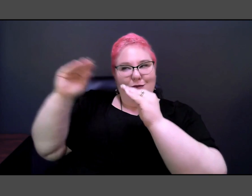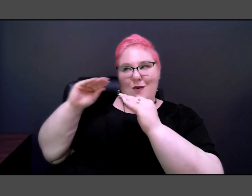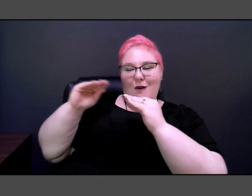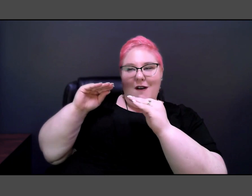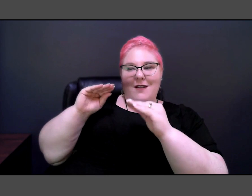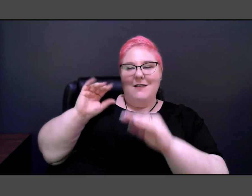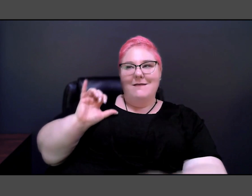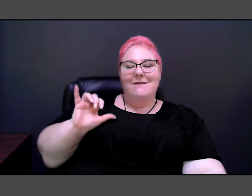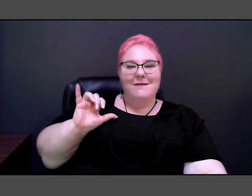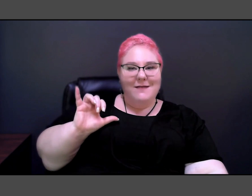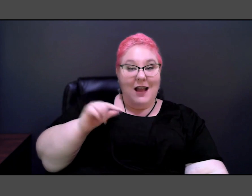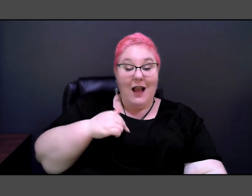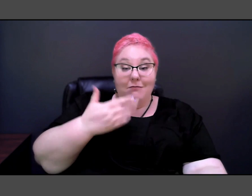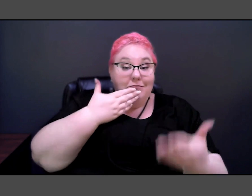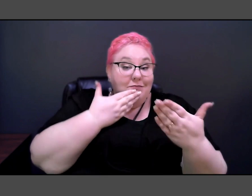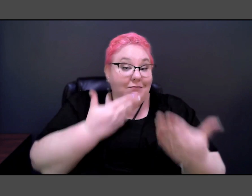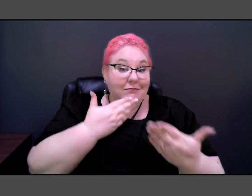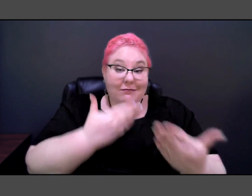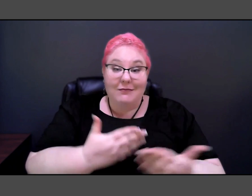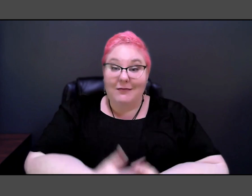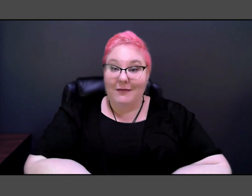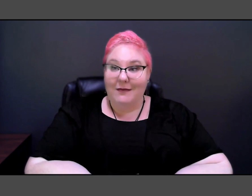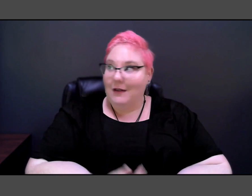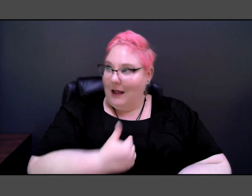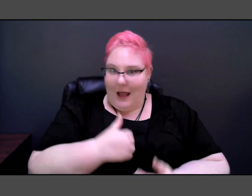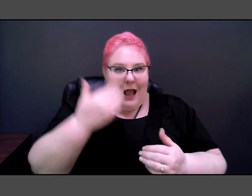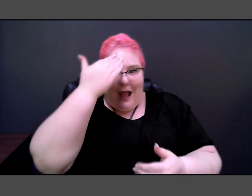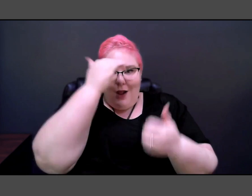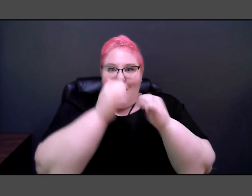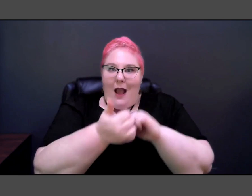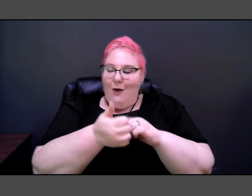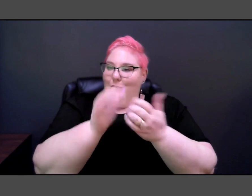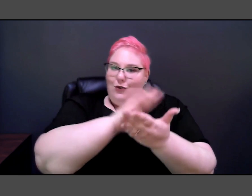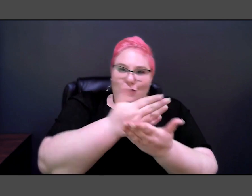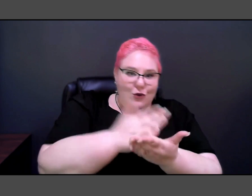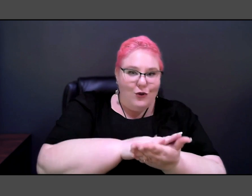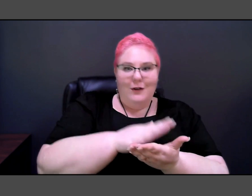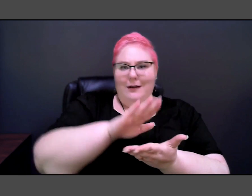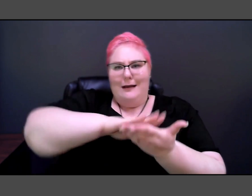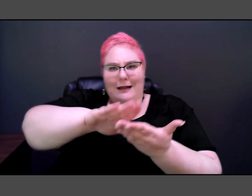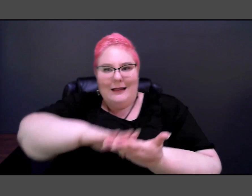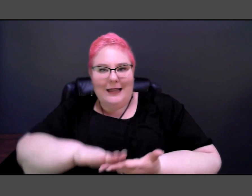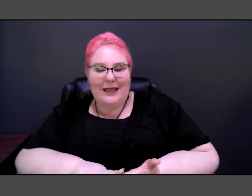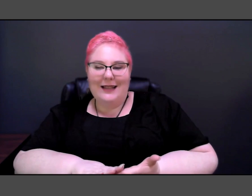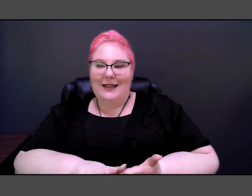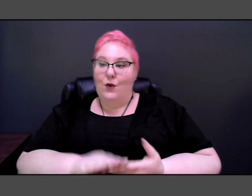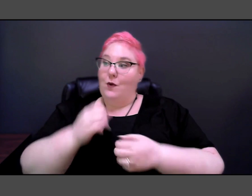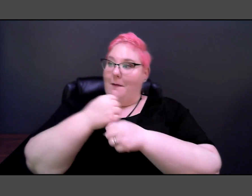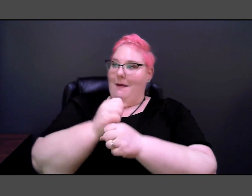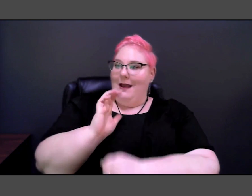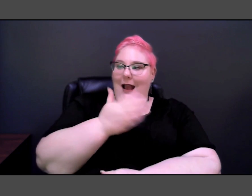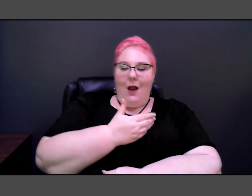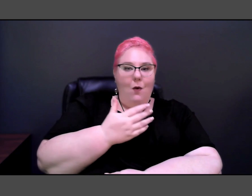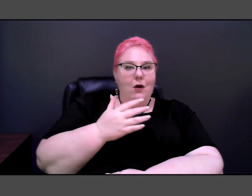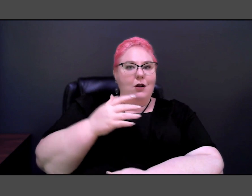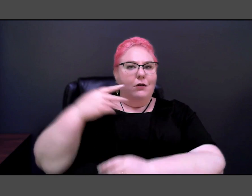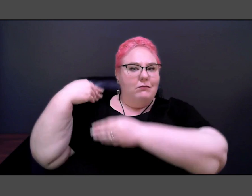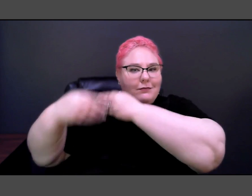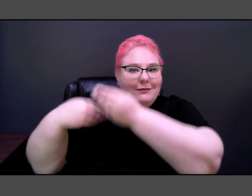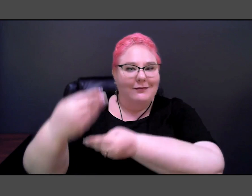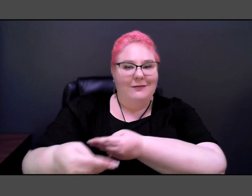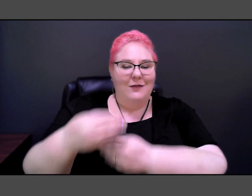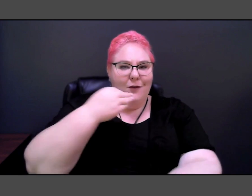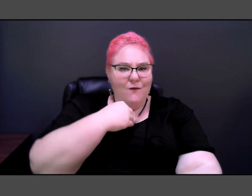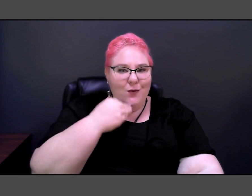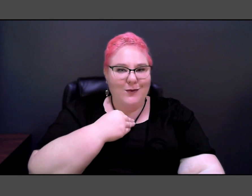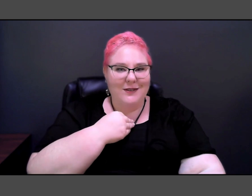grateful. I know how to cook. I know how to clean. I know how to make all of our traditional foods from Laguna because of